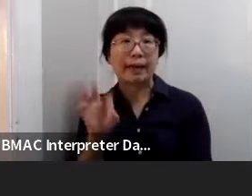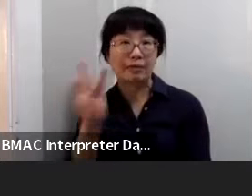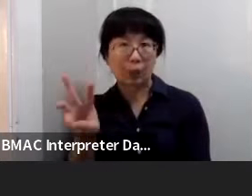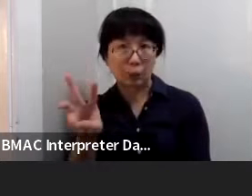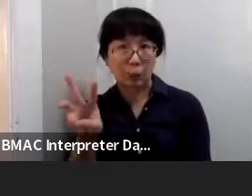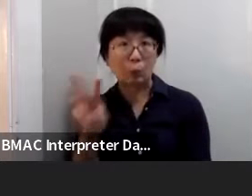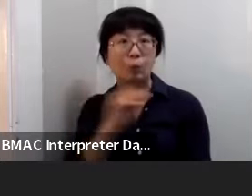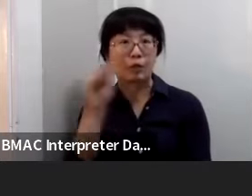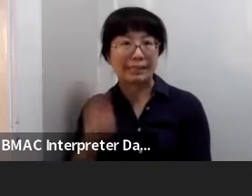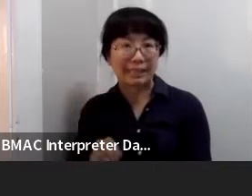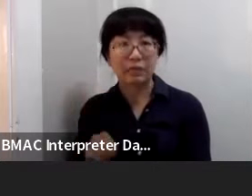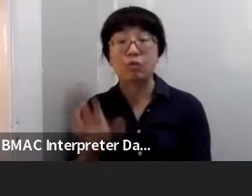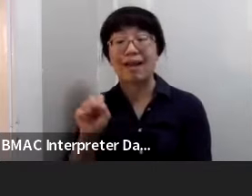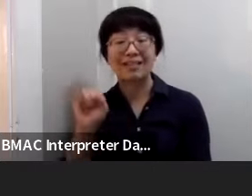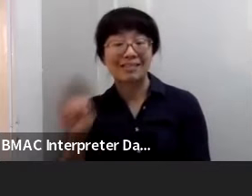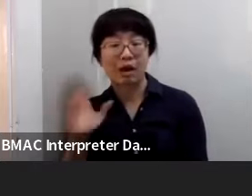non-SI students. And